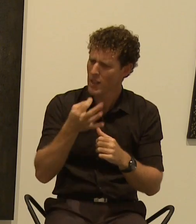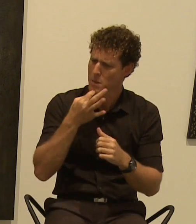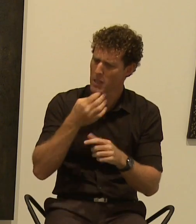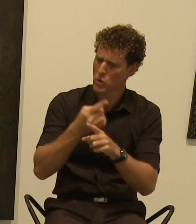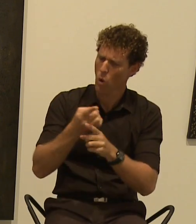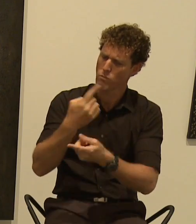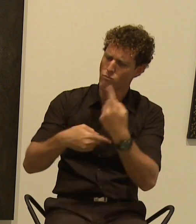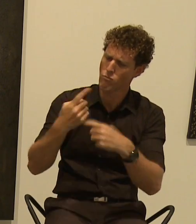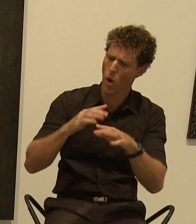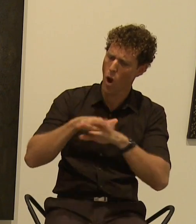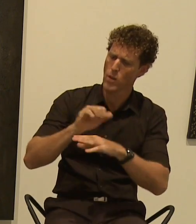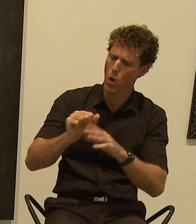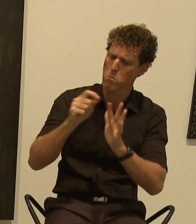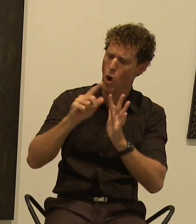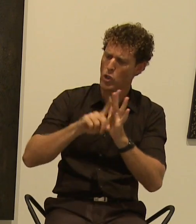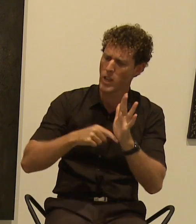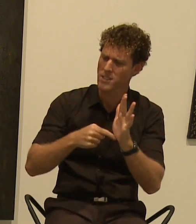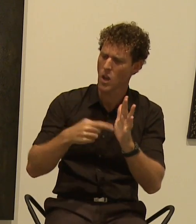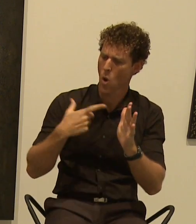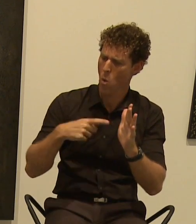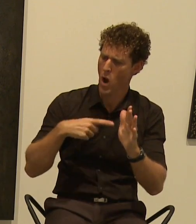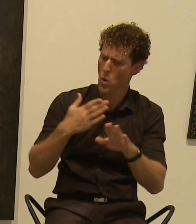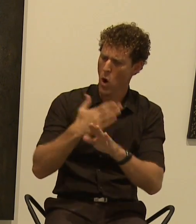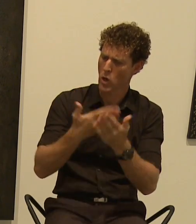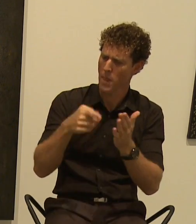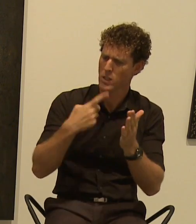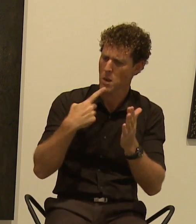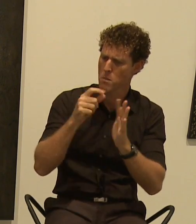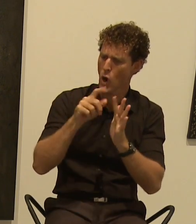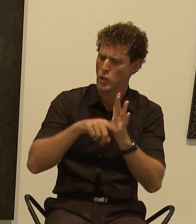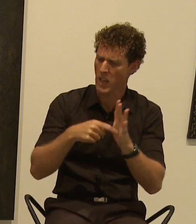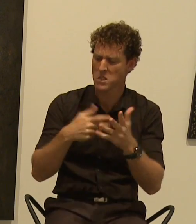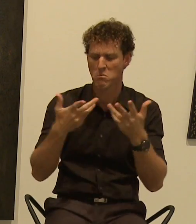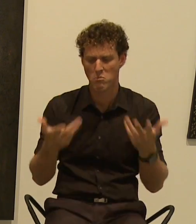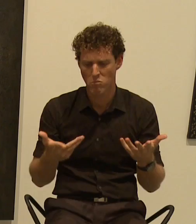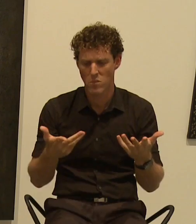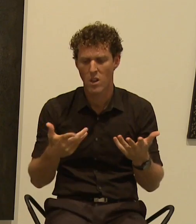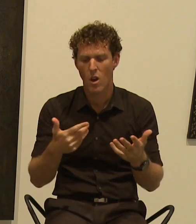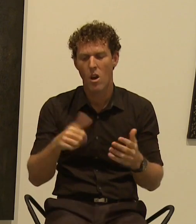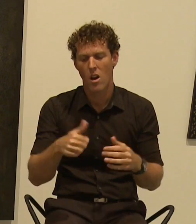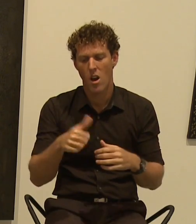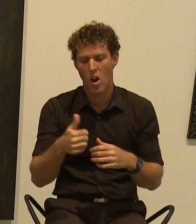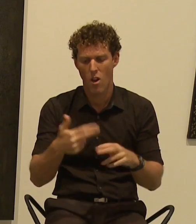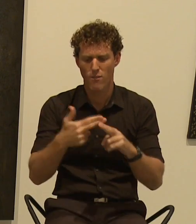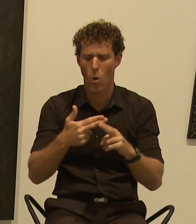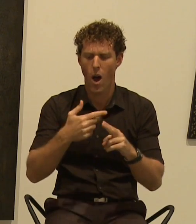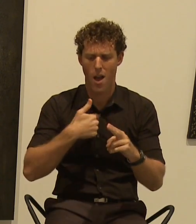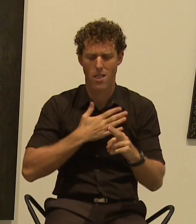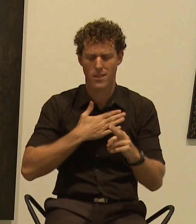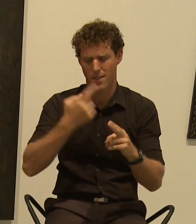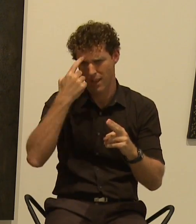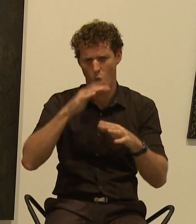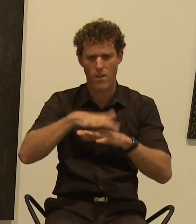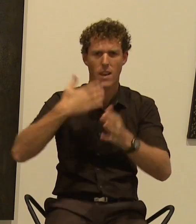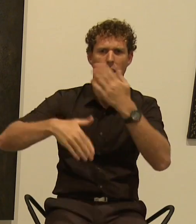bit about those projects and why you work on that sort of project? Yeah, so basically it was about history in Australia,